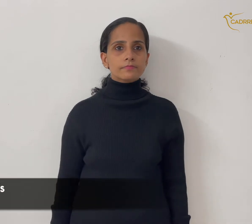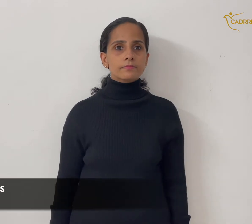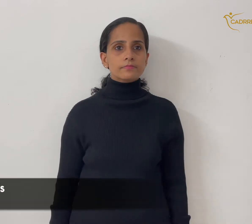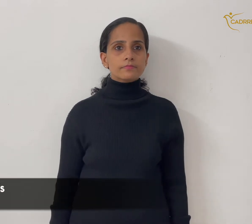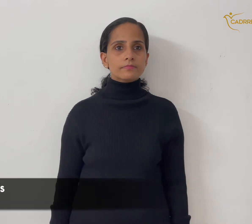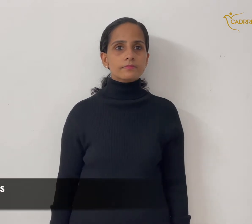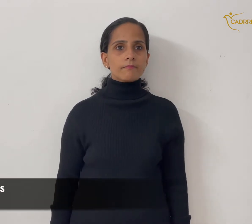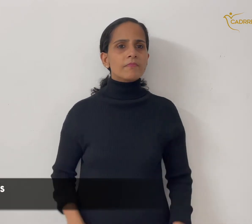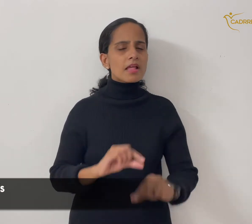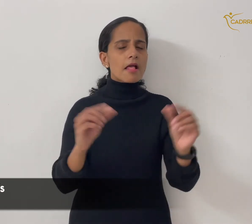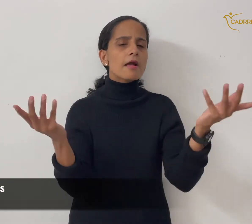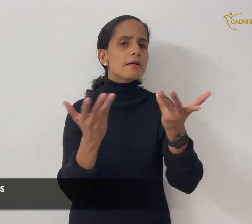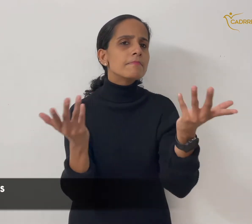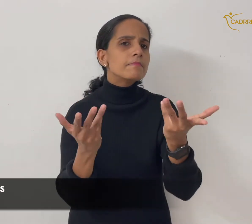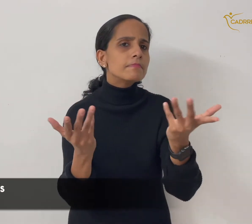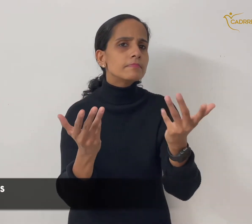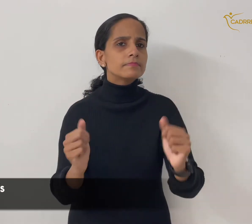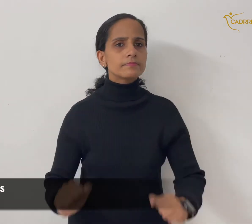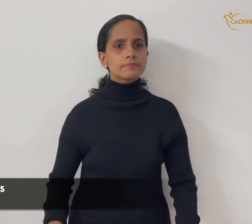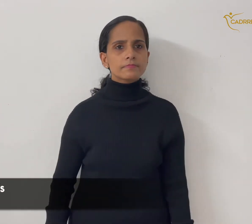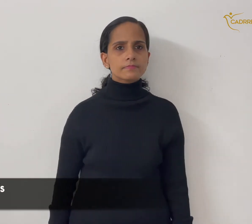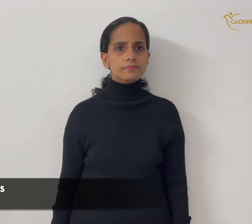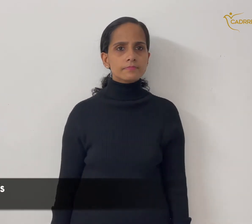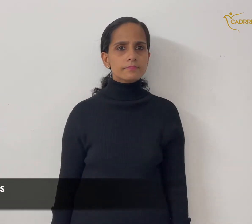The third sentence is